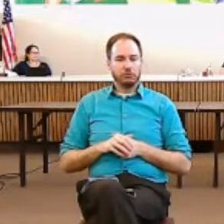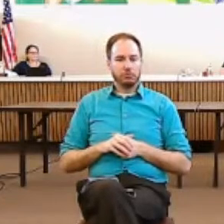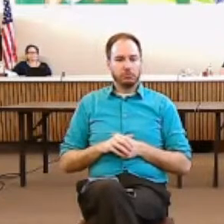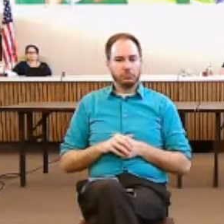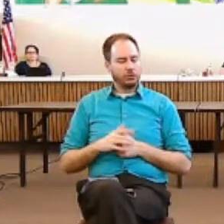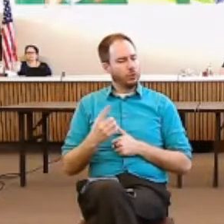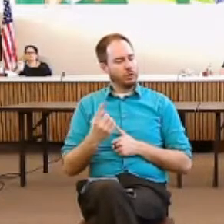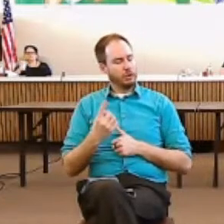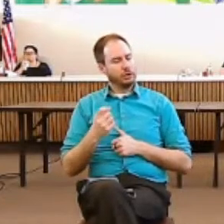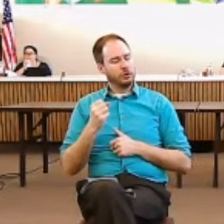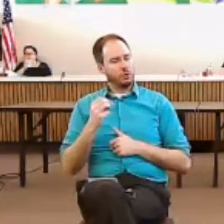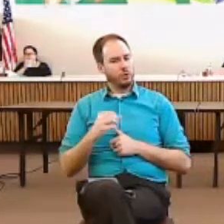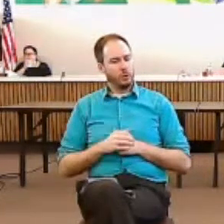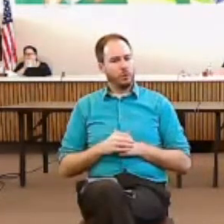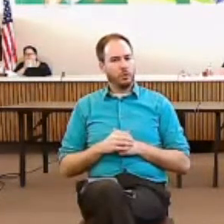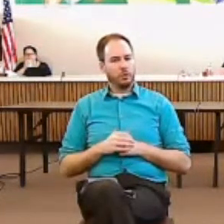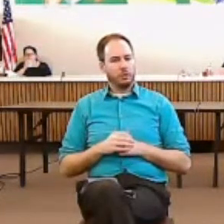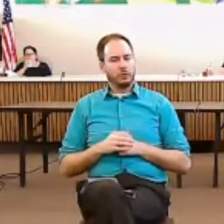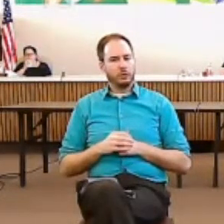so